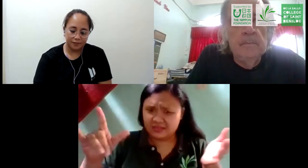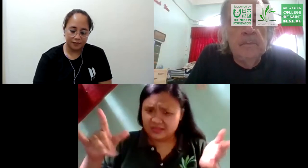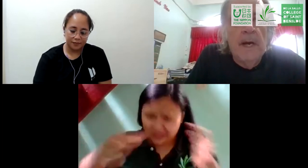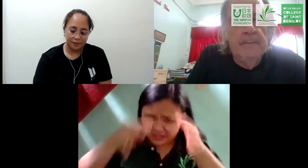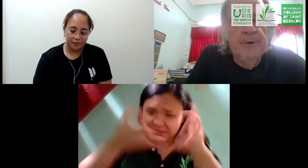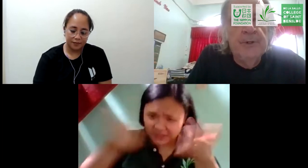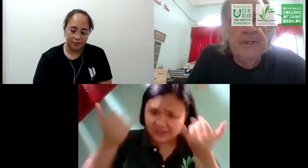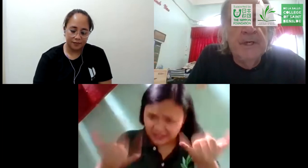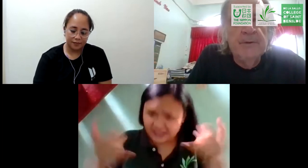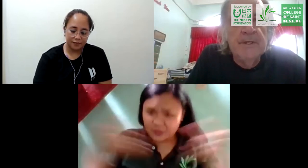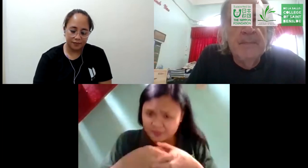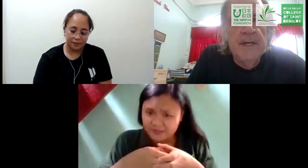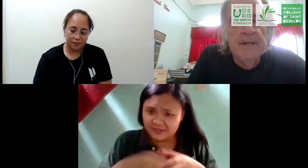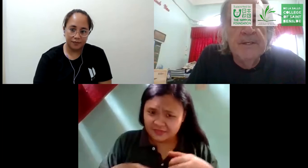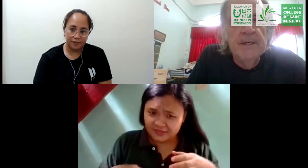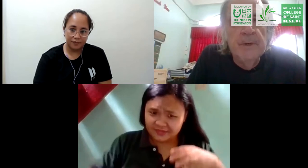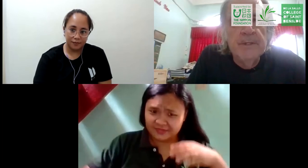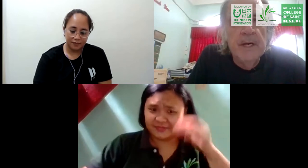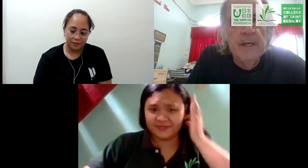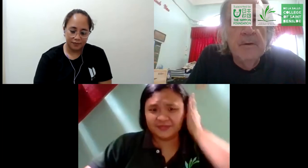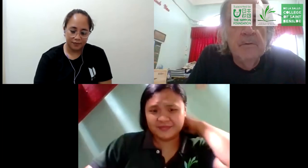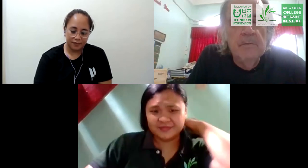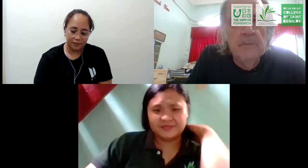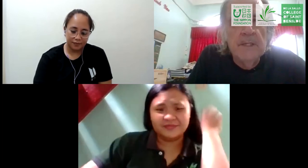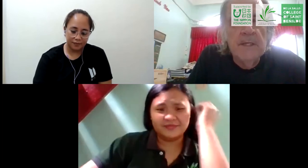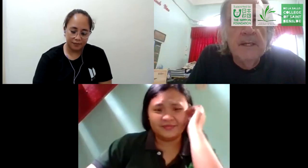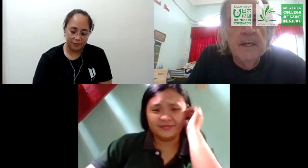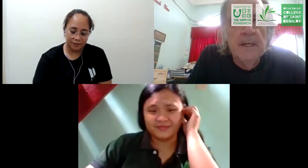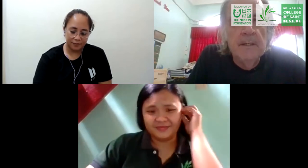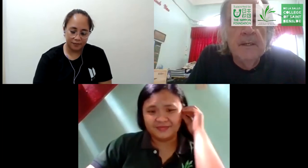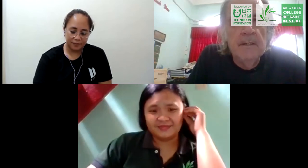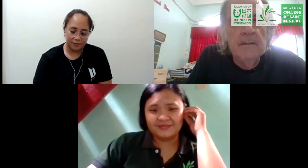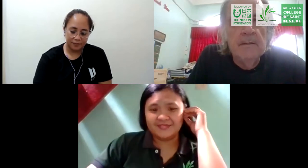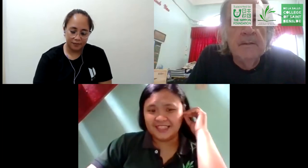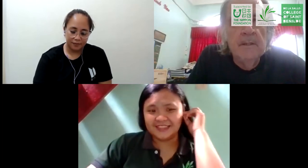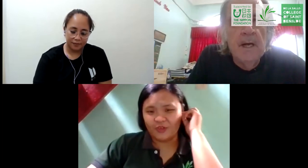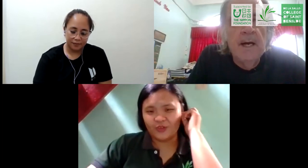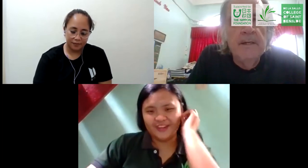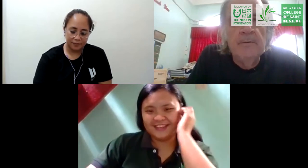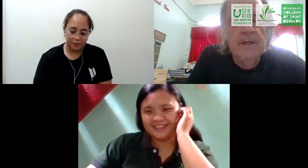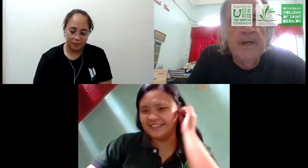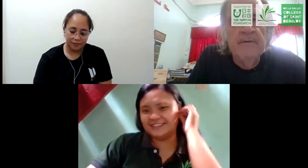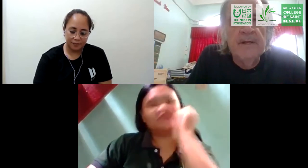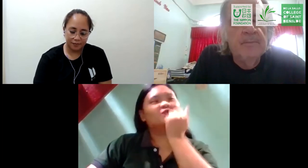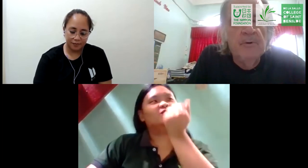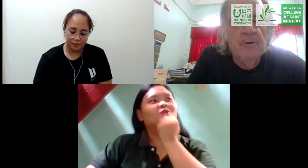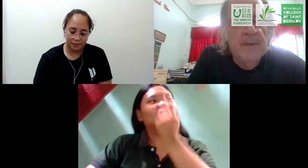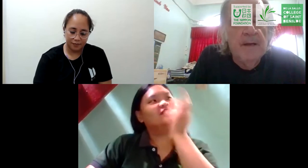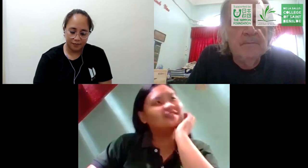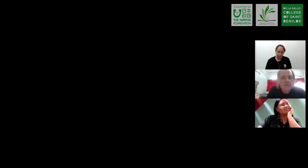I can put you in touch with somebody at CUHK who does that, and I don't think they've let the program out,